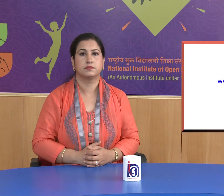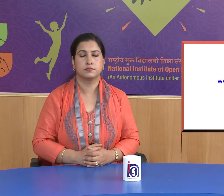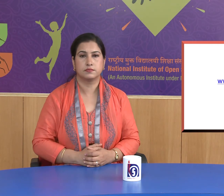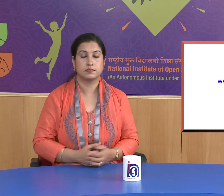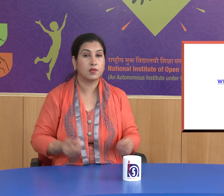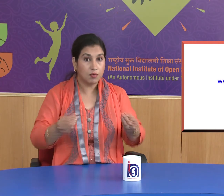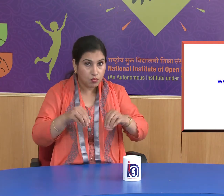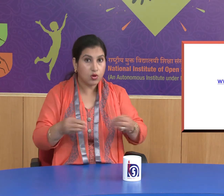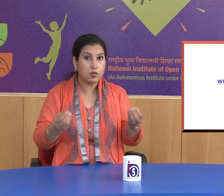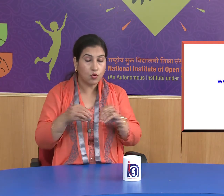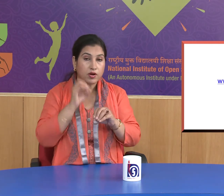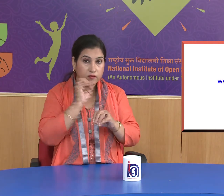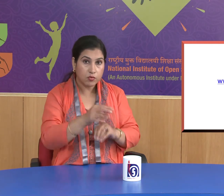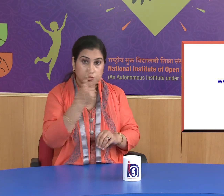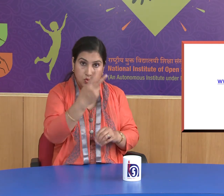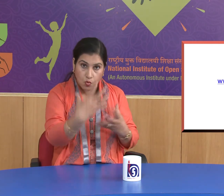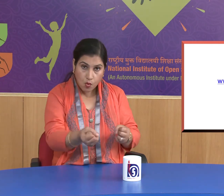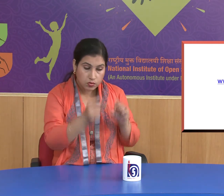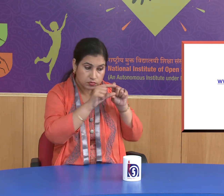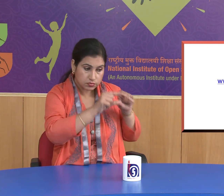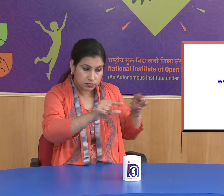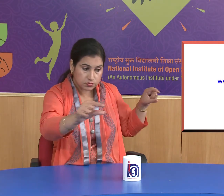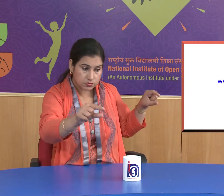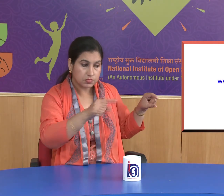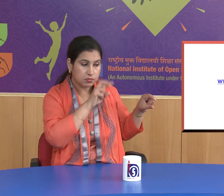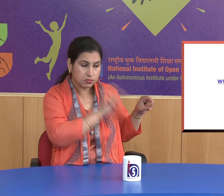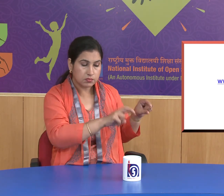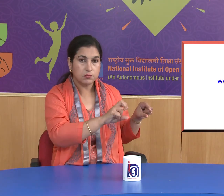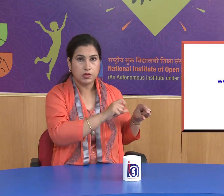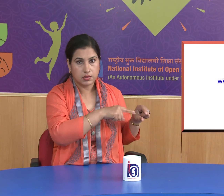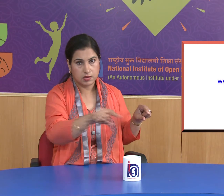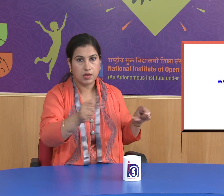For more information, you may visit website at